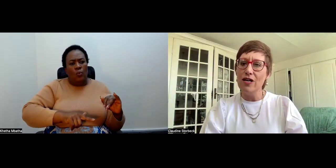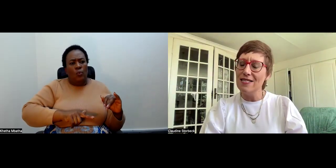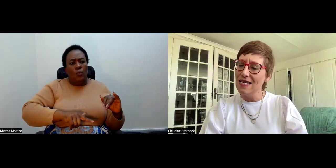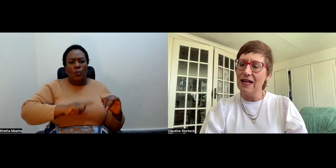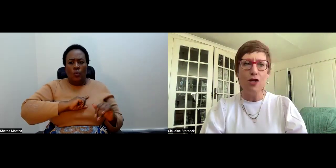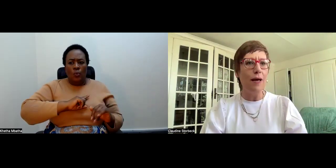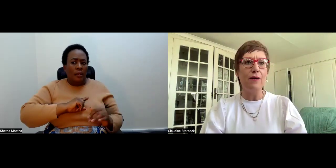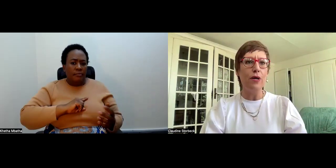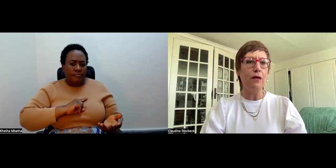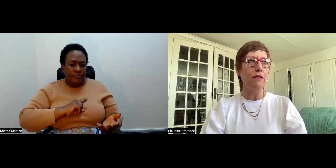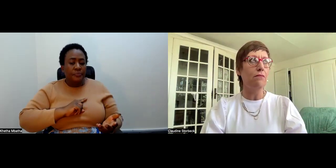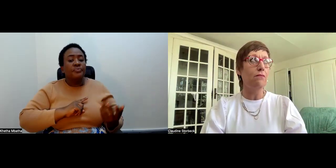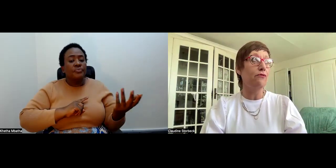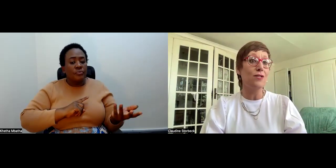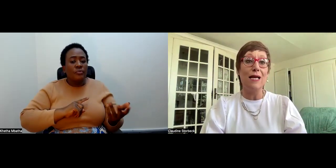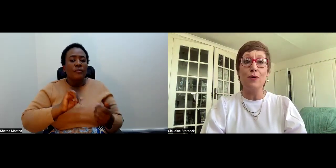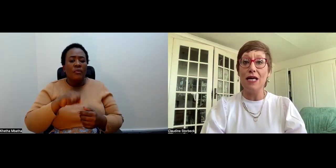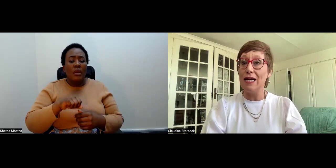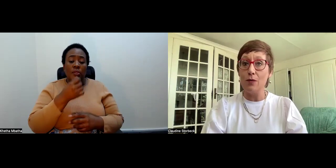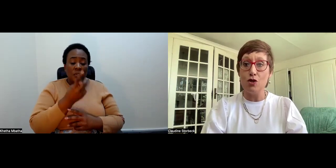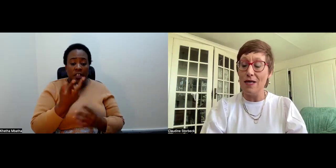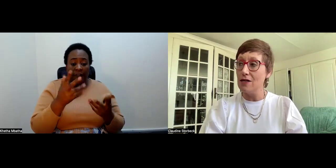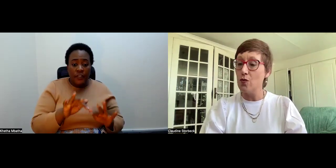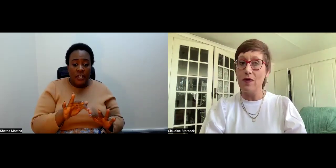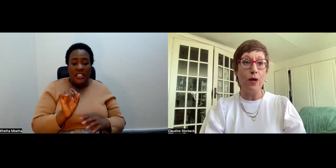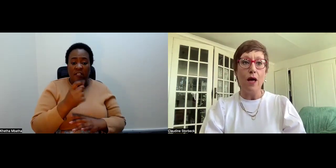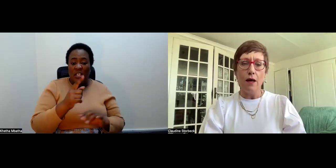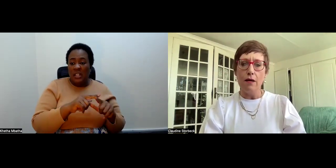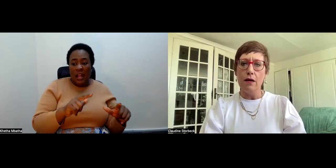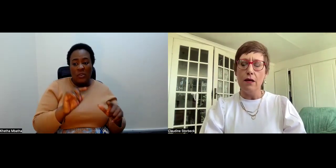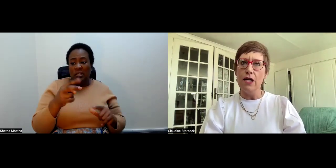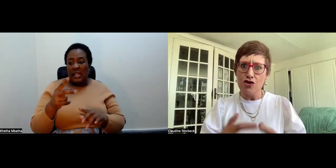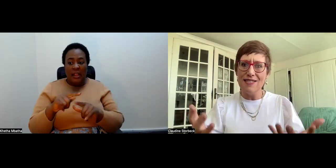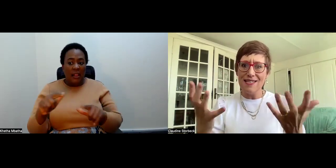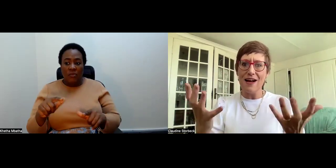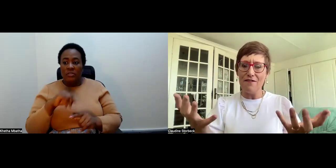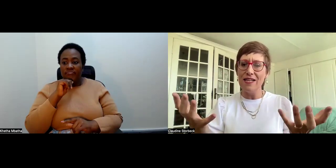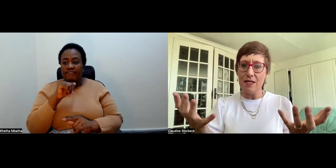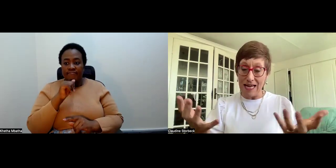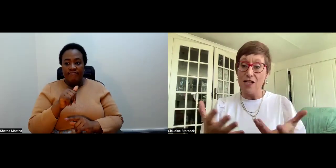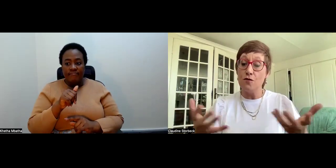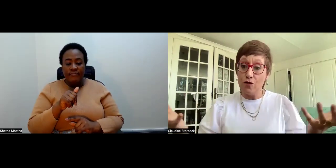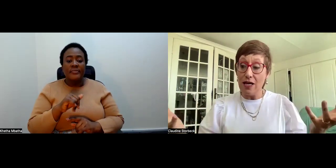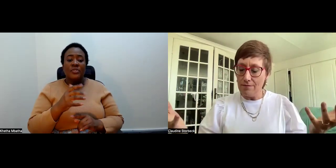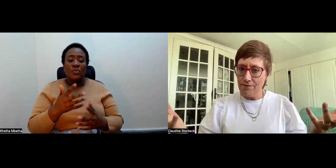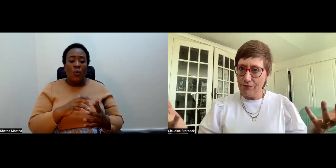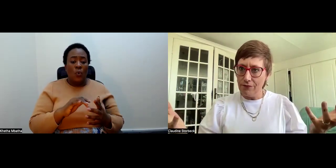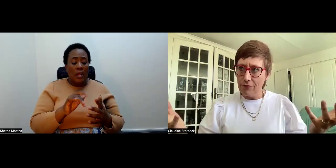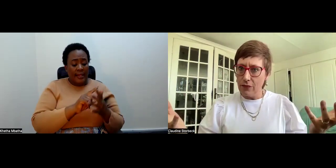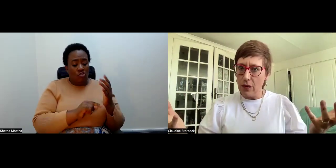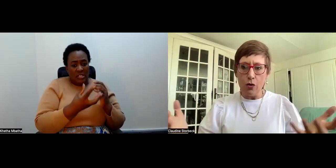Now, we've already seen that no matter we're first language, second language speakers, literacy is at our fingertips and it's